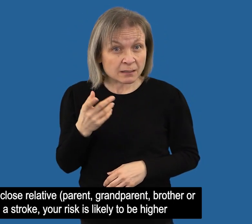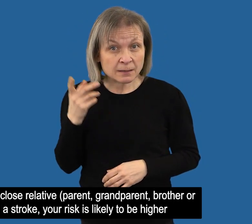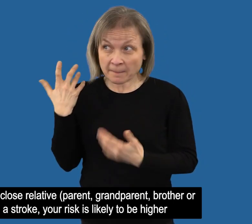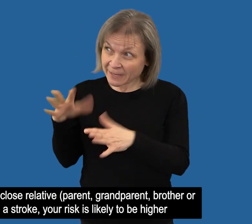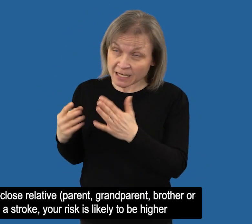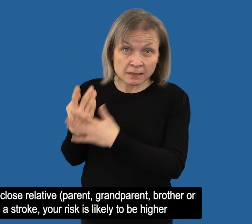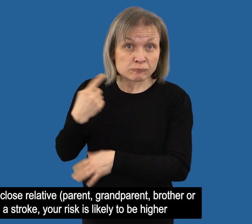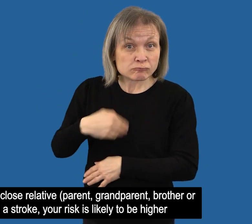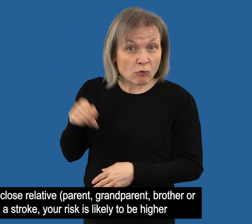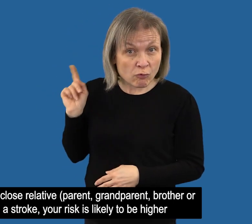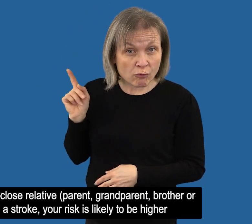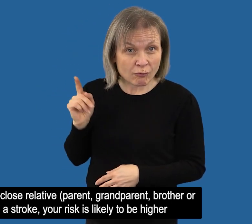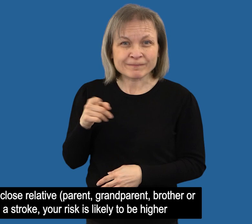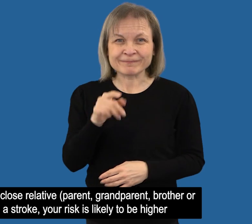is likely to be higher.